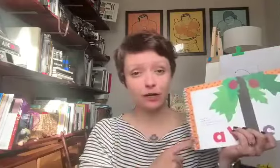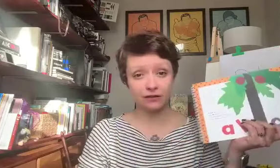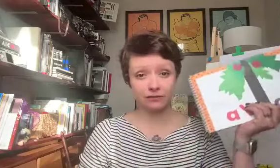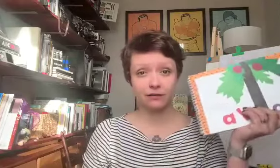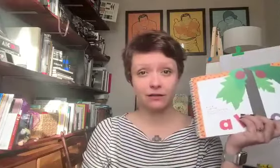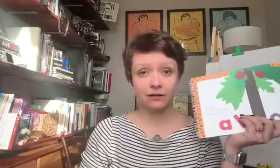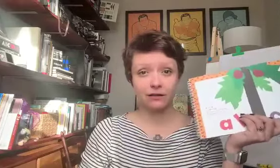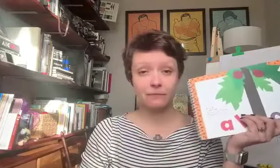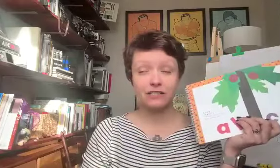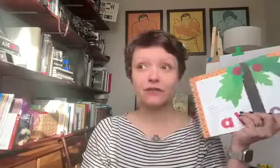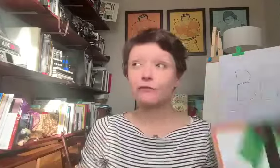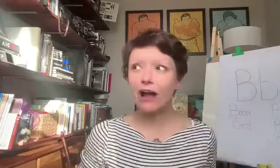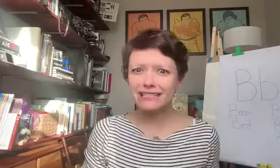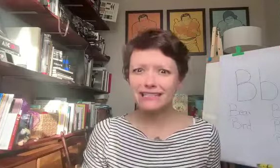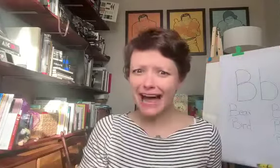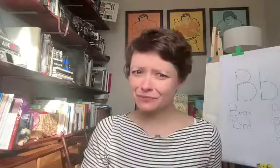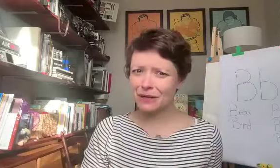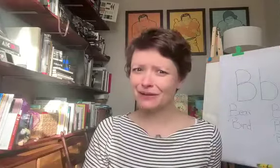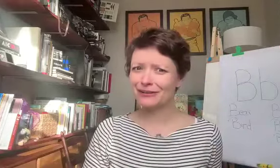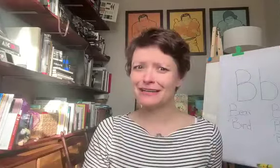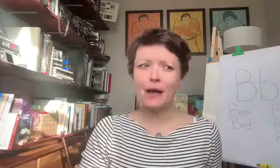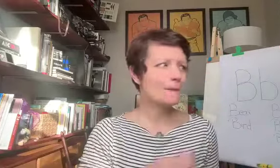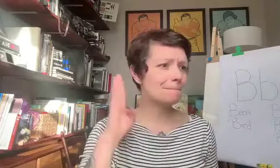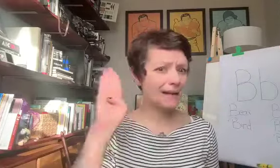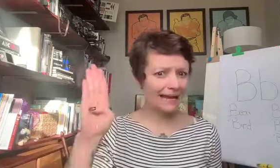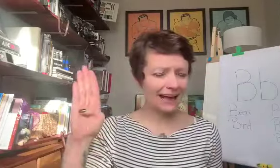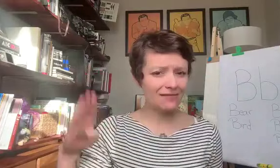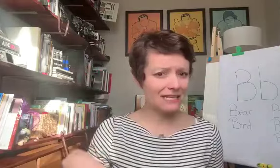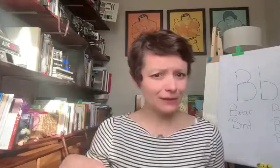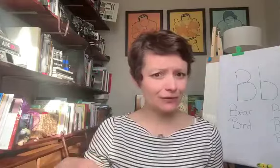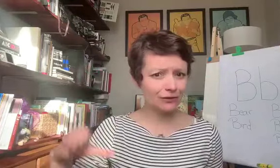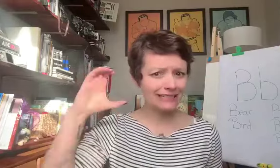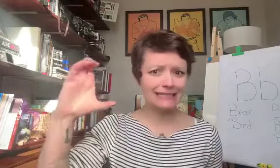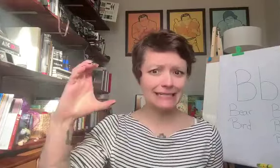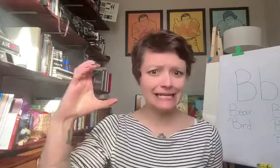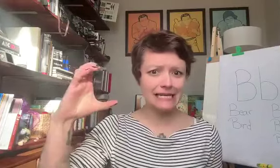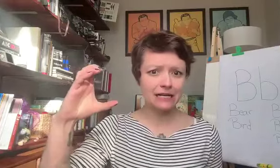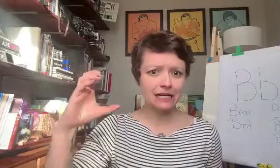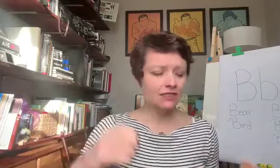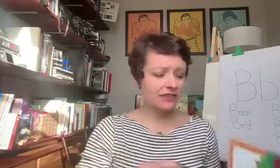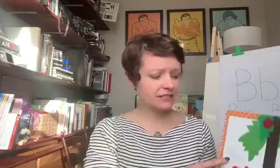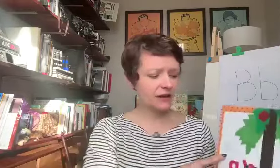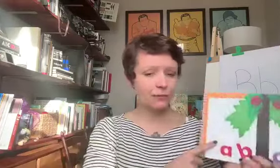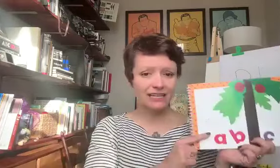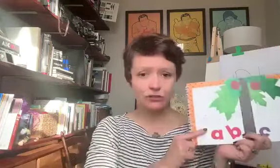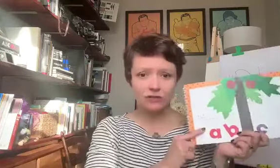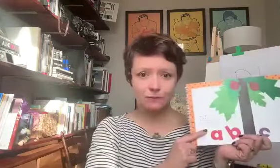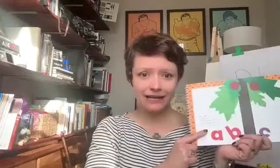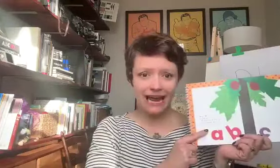book. Because if you're like, friends, last week we learned B and this week we're learning C. This is funny. We can do this book again and